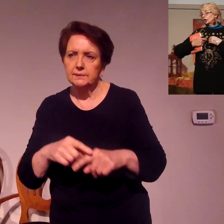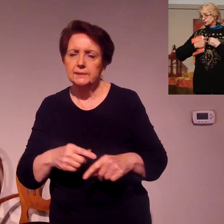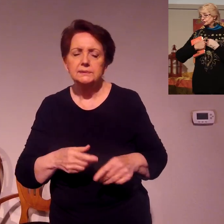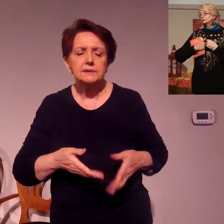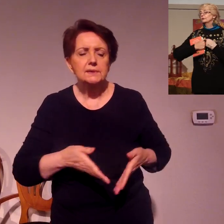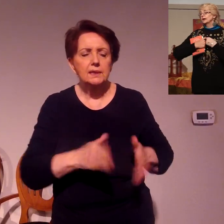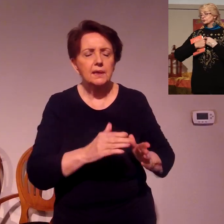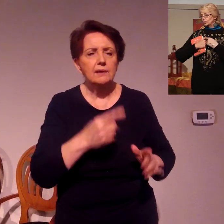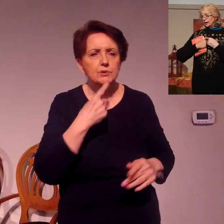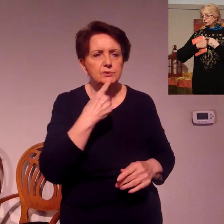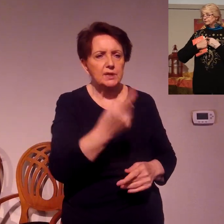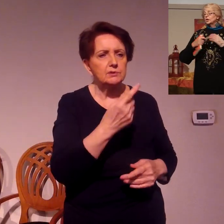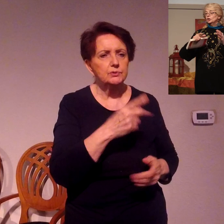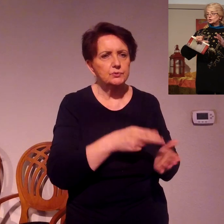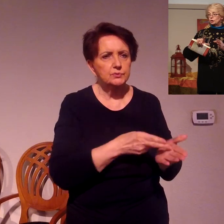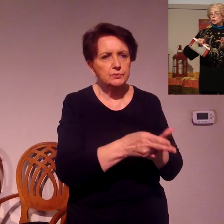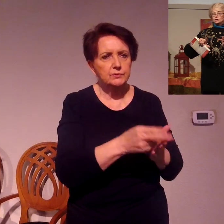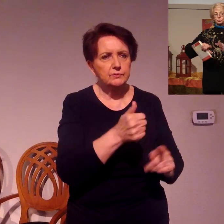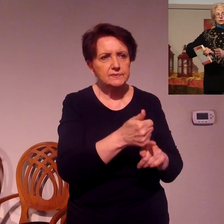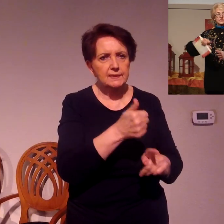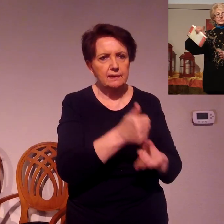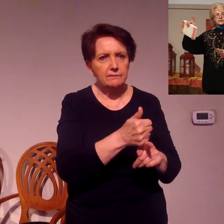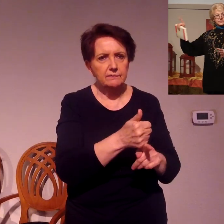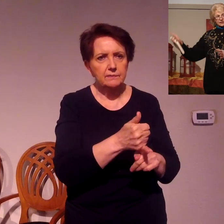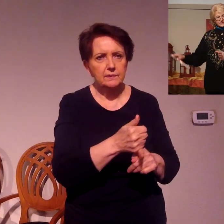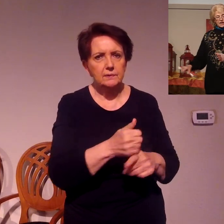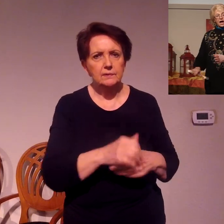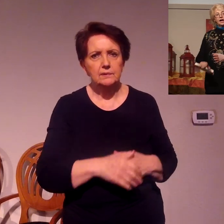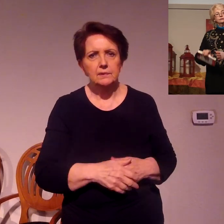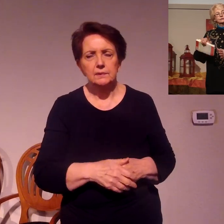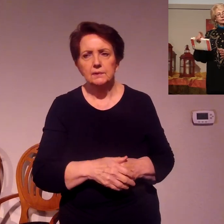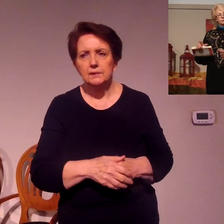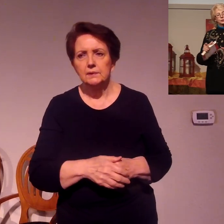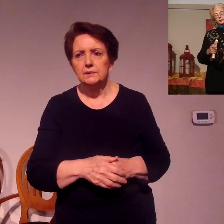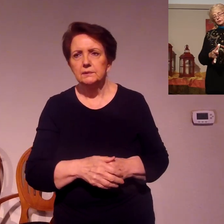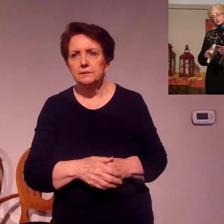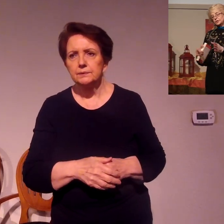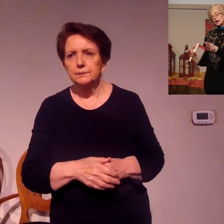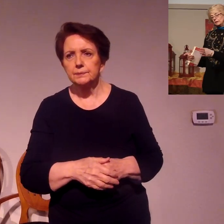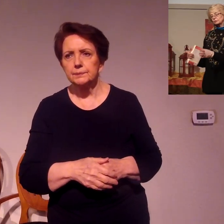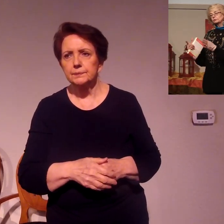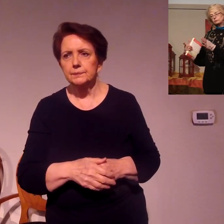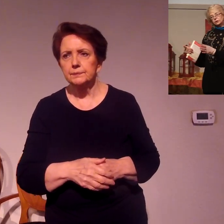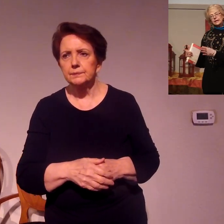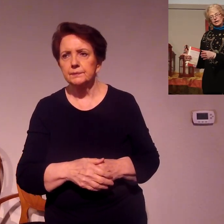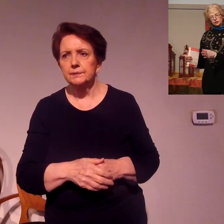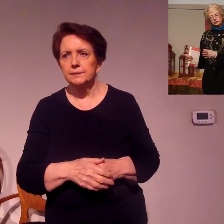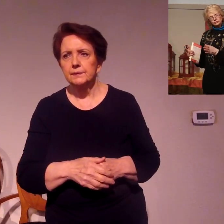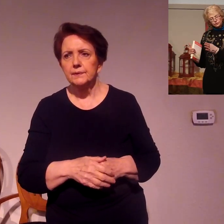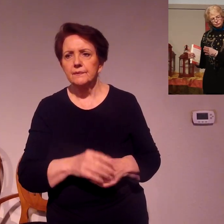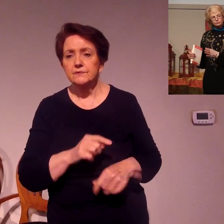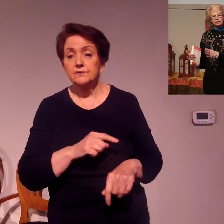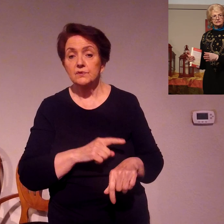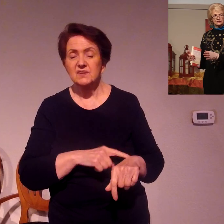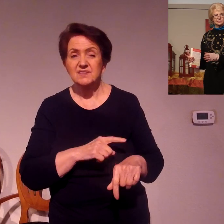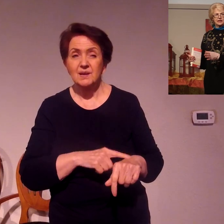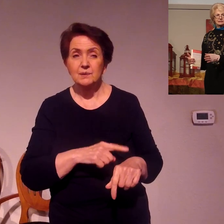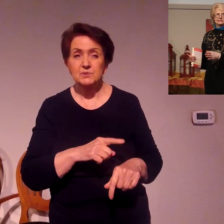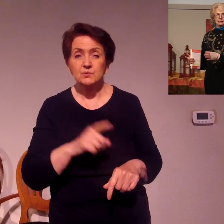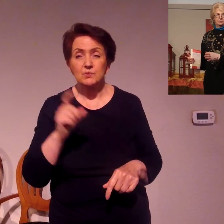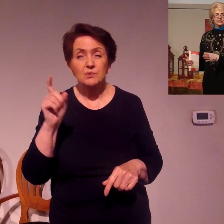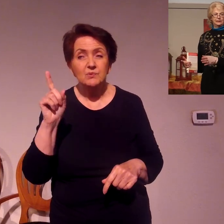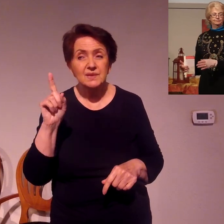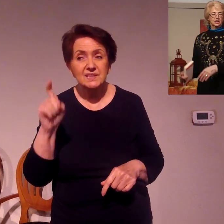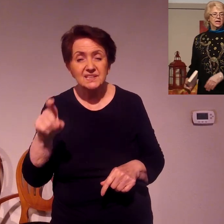tell our truth as well. So we're going to set aside for a moment those times when we really actually do need to